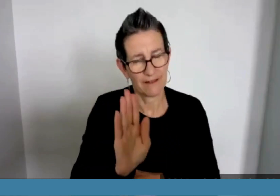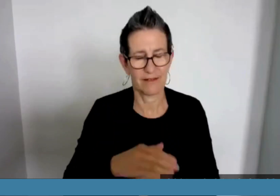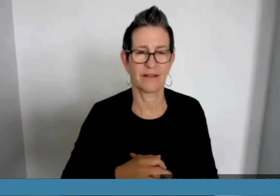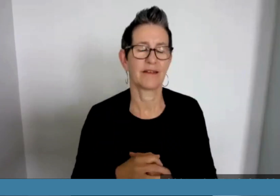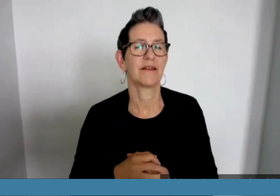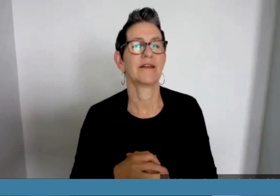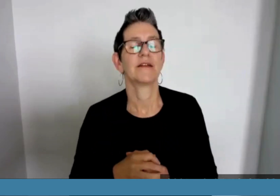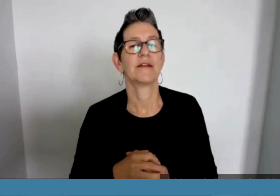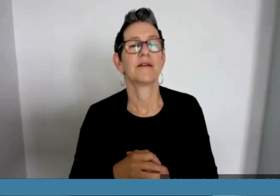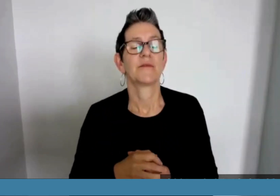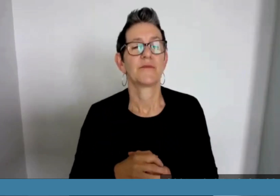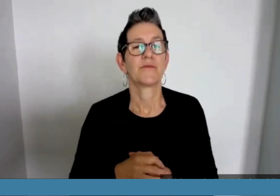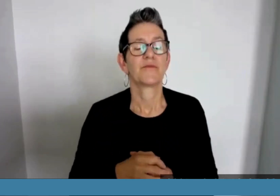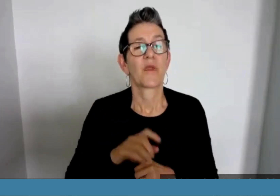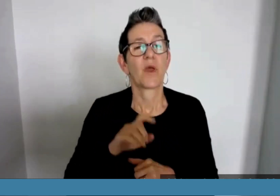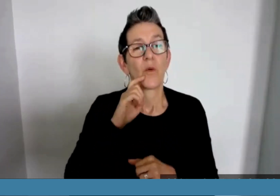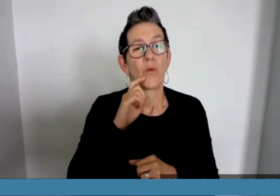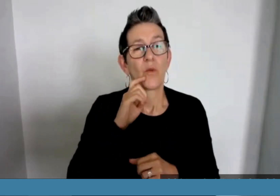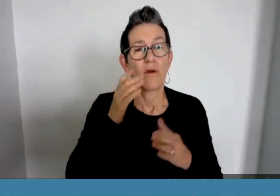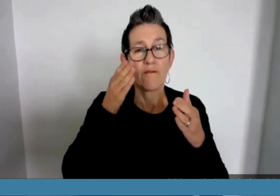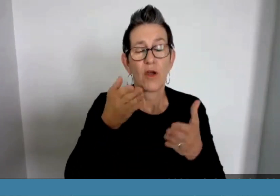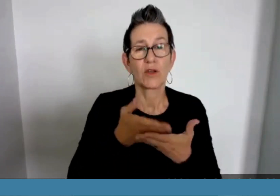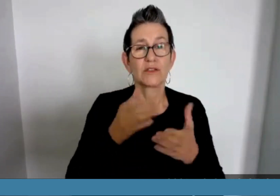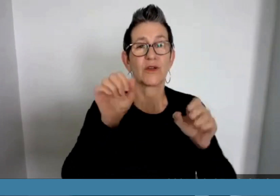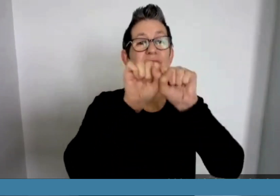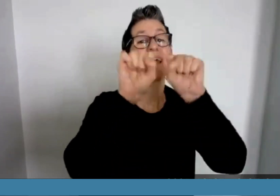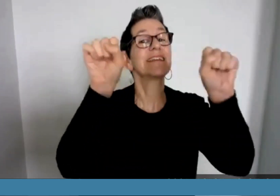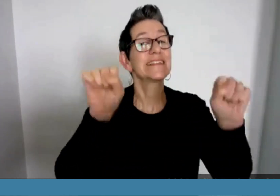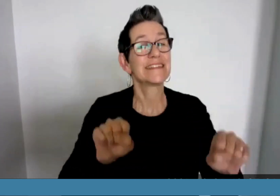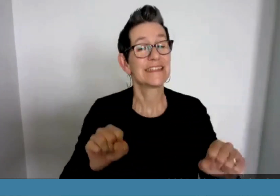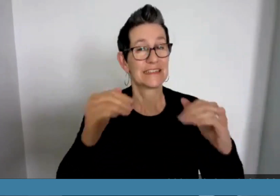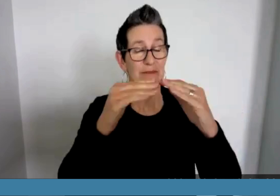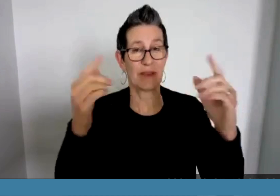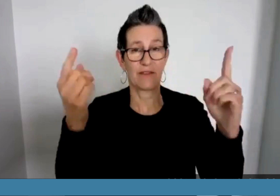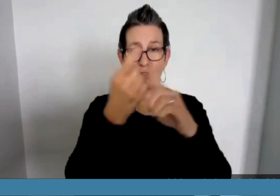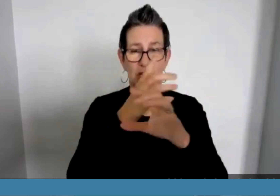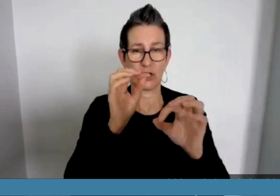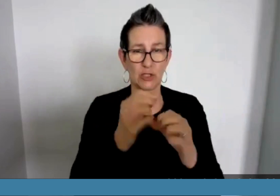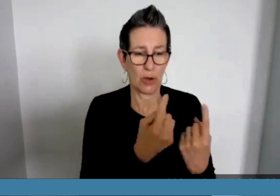We'll focus on system-level change, not on individual programs.